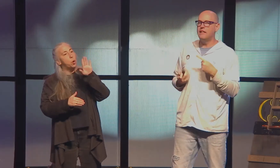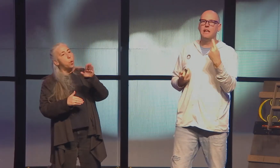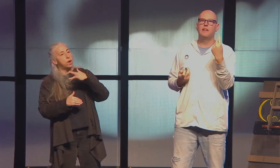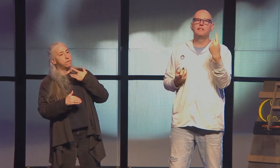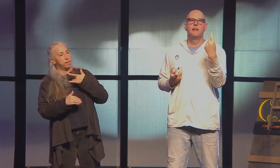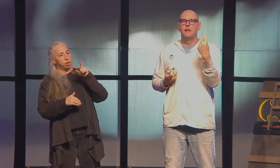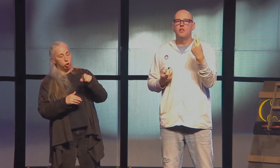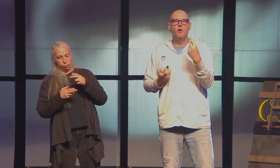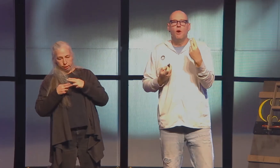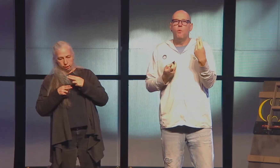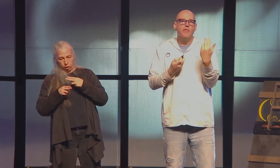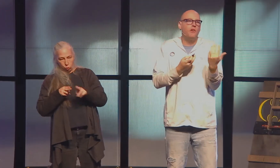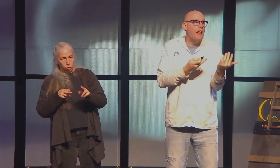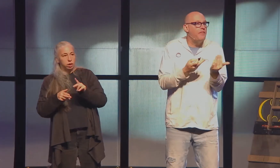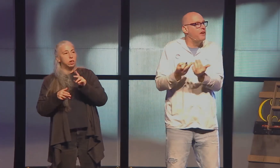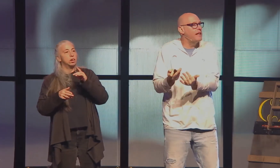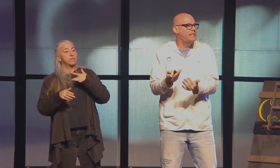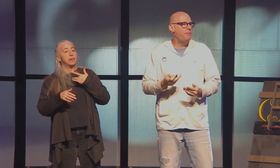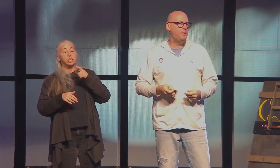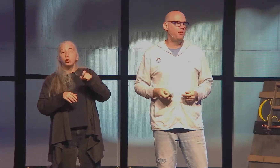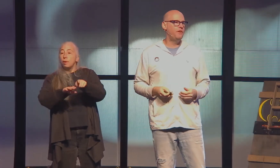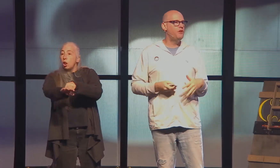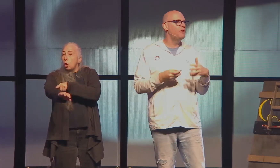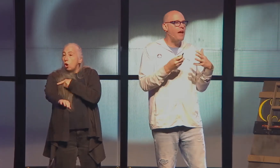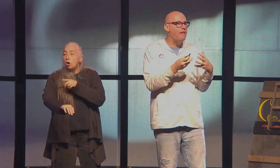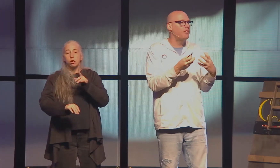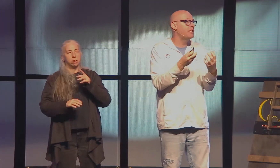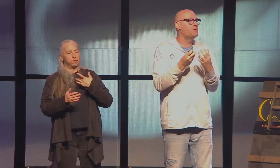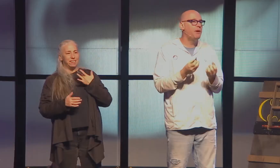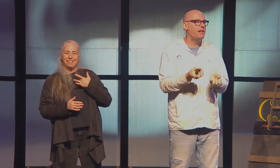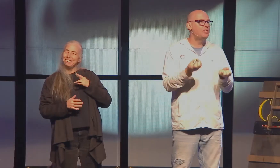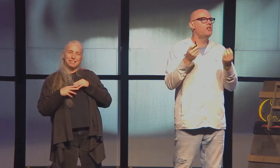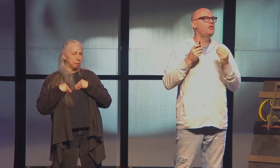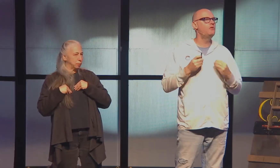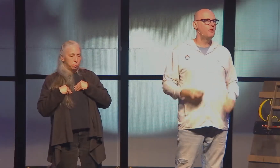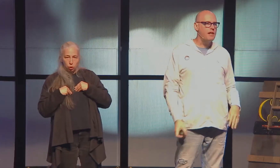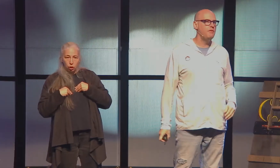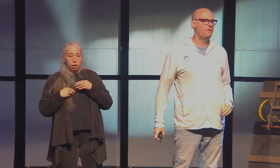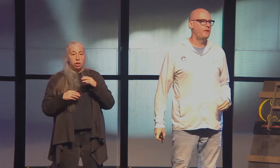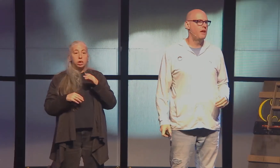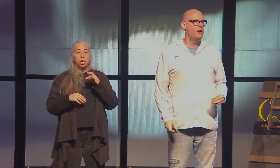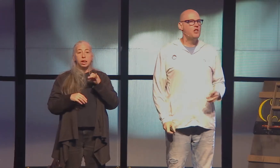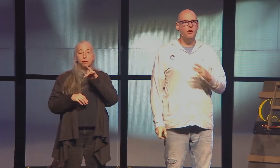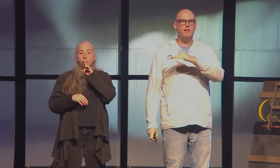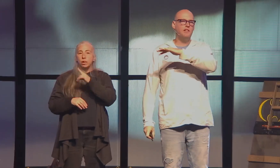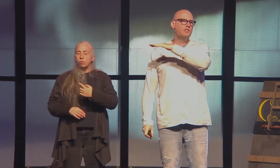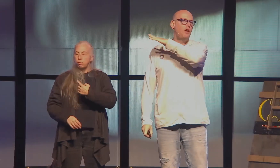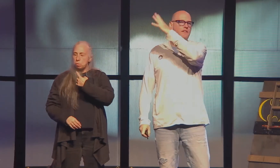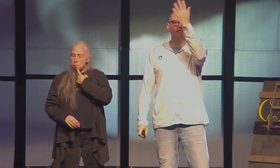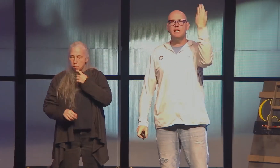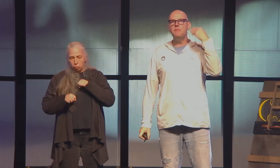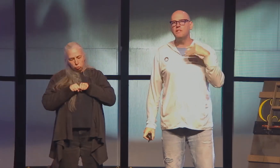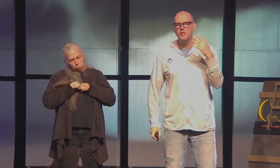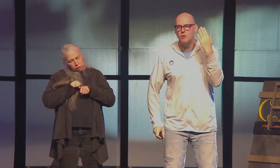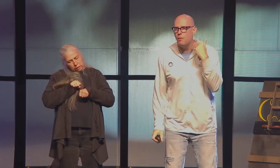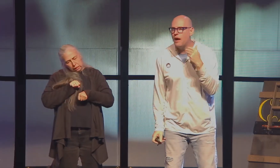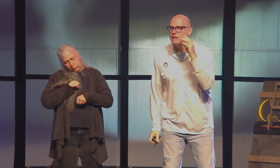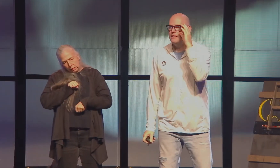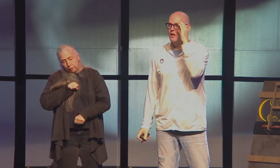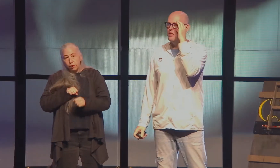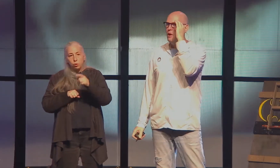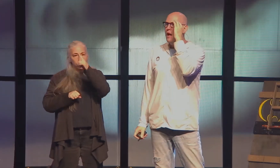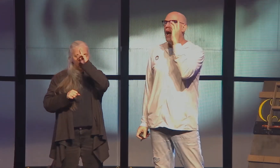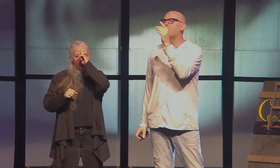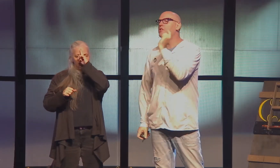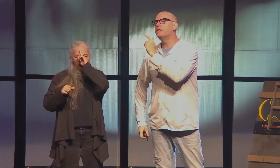last. They tell us, whether or not they're acceptable. If you have ever experienced acute grief, you know that there's all these schemas in your mind